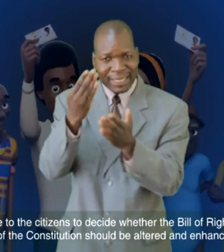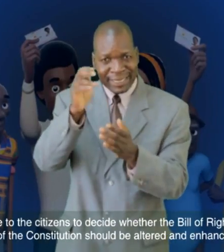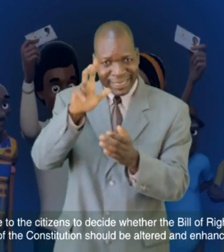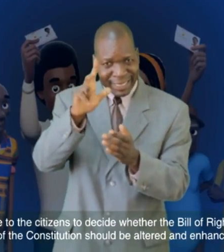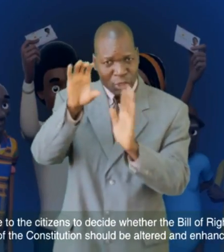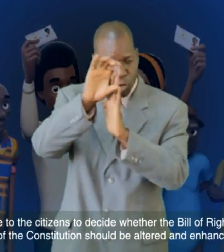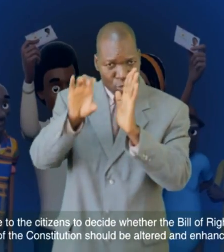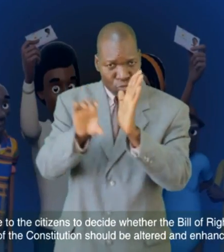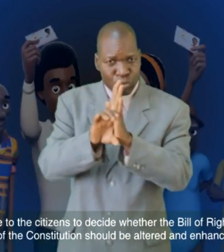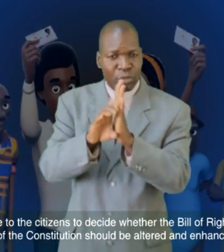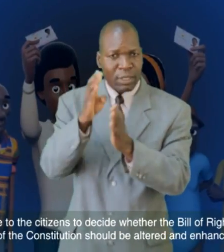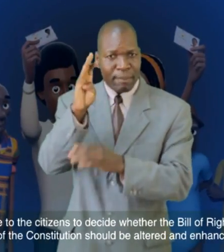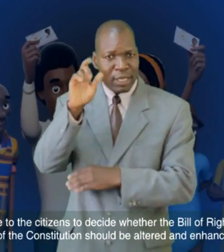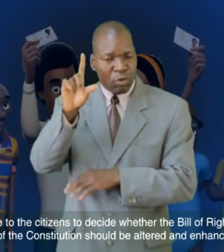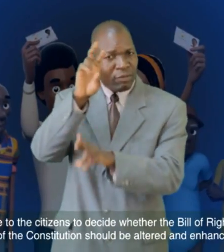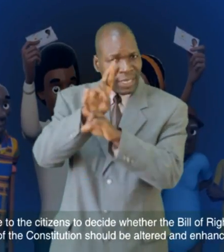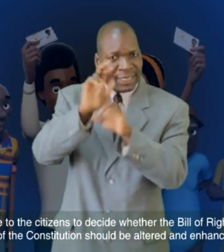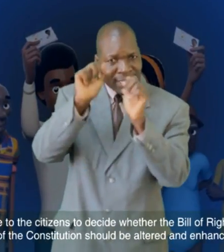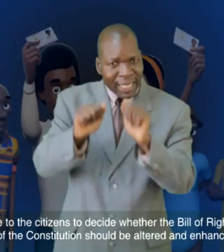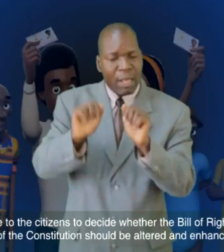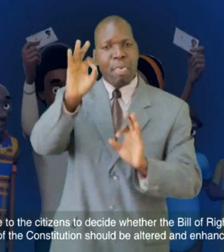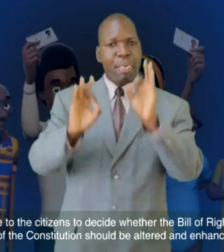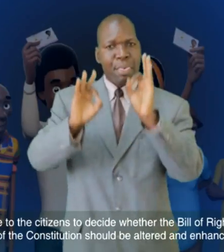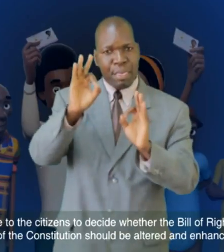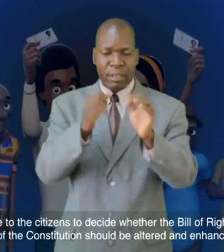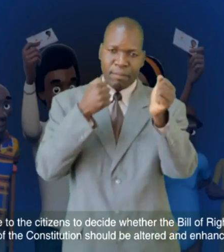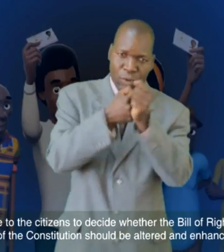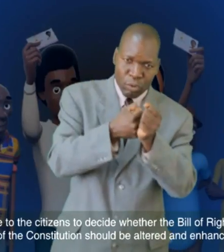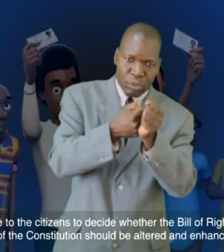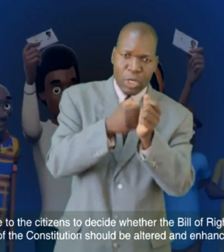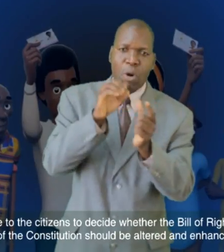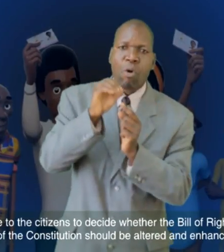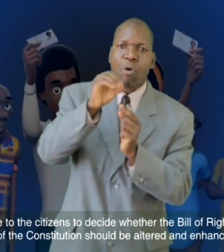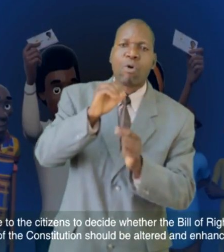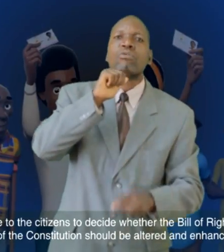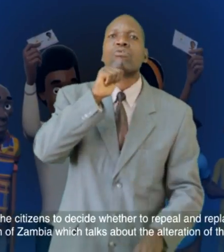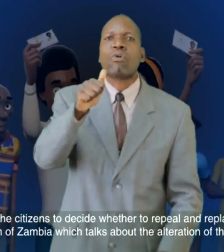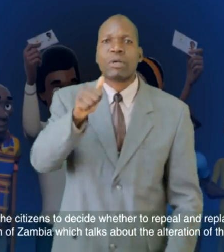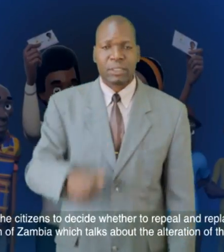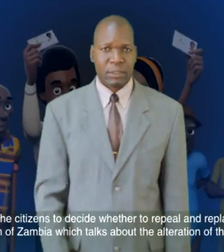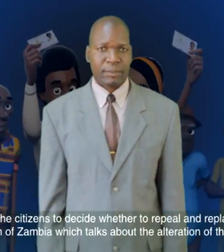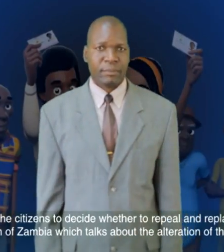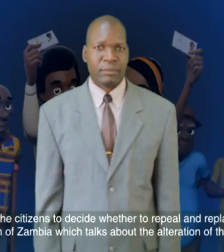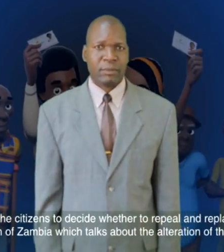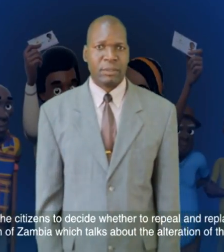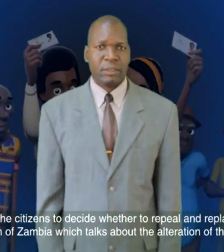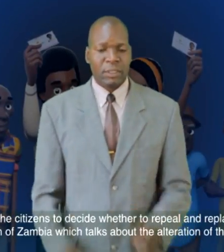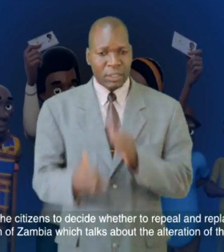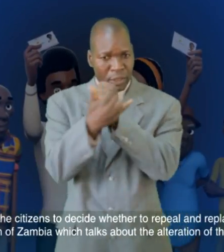Part 3 of the Constitution should be altered and enhanced or not. Give a chance to the citizens to